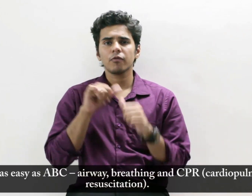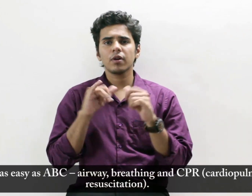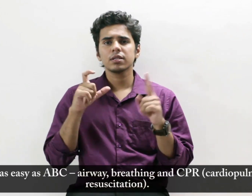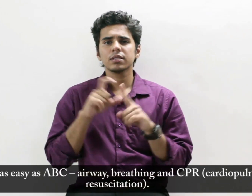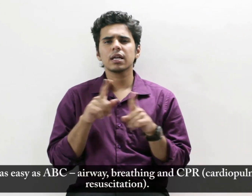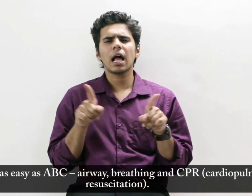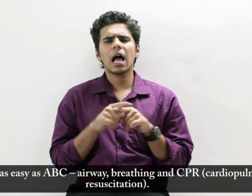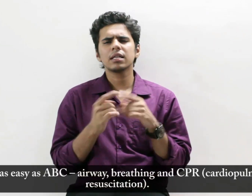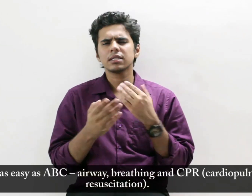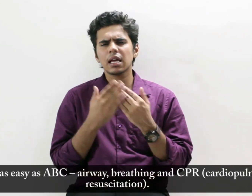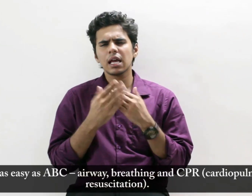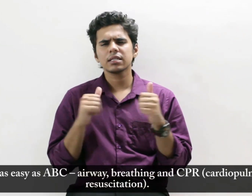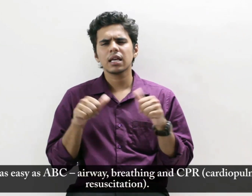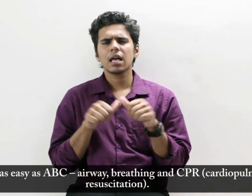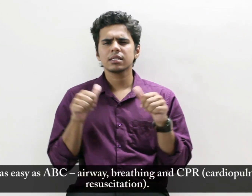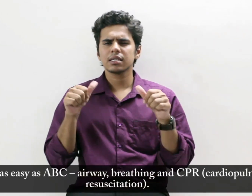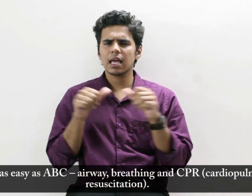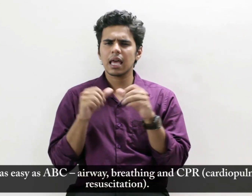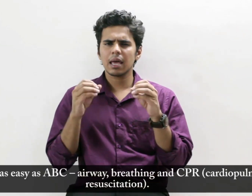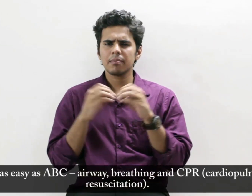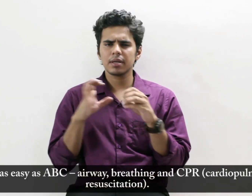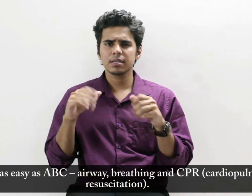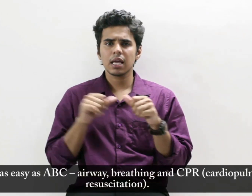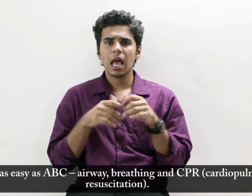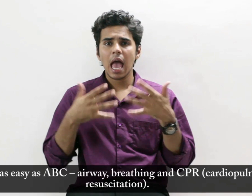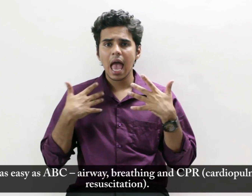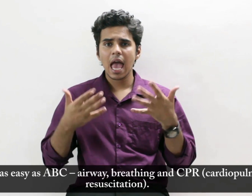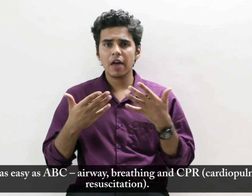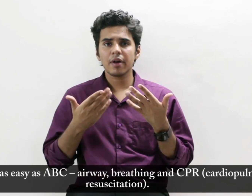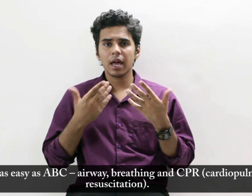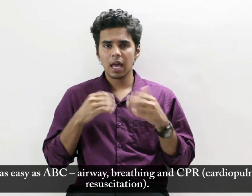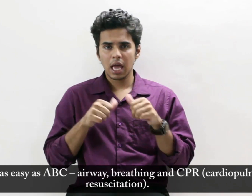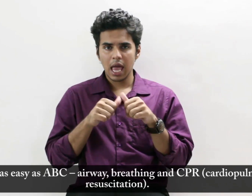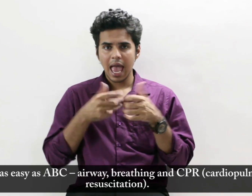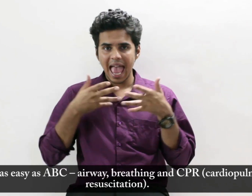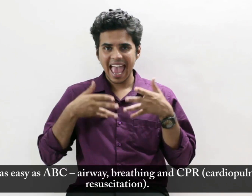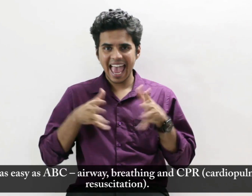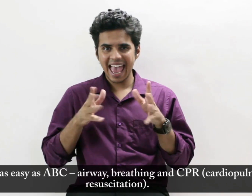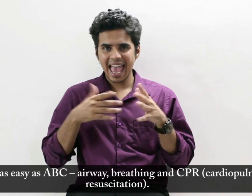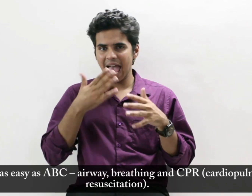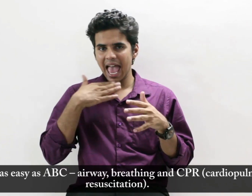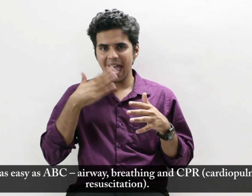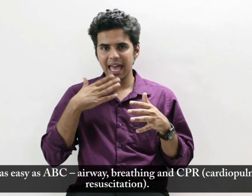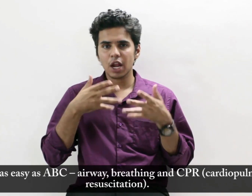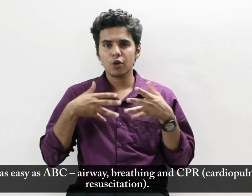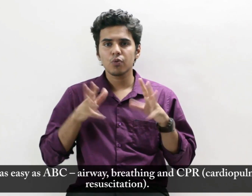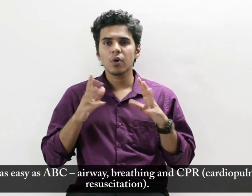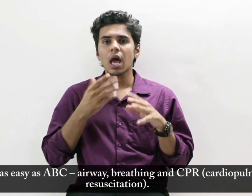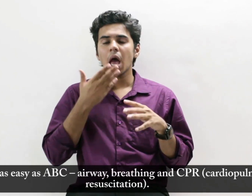First aid is as easy as ABC: airway, breathing, and CPR.